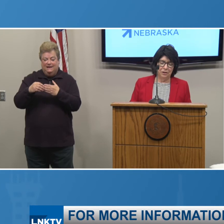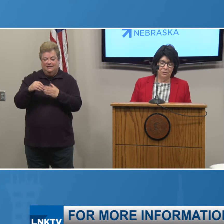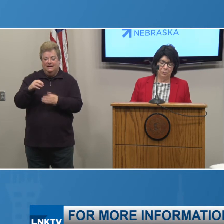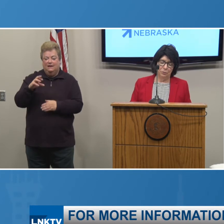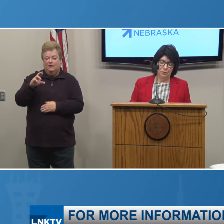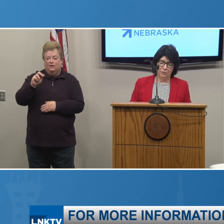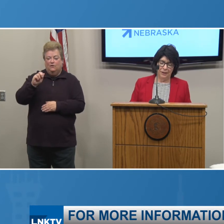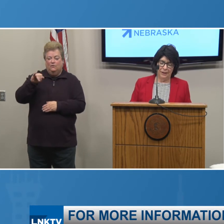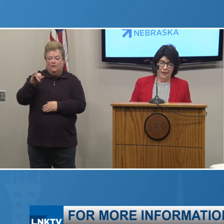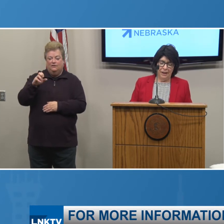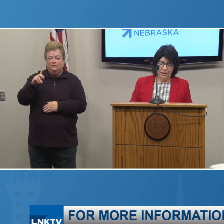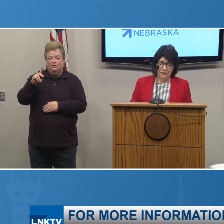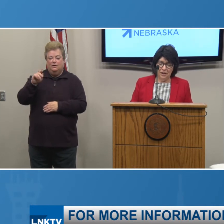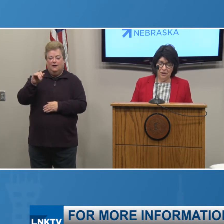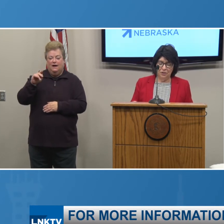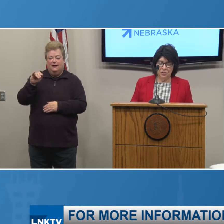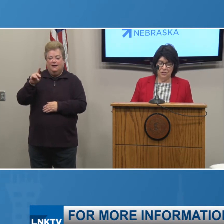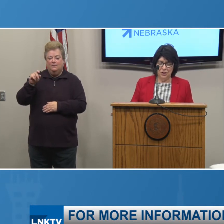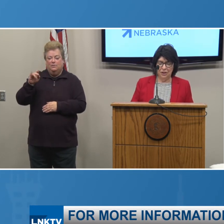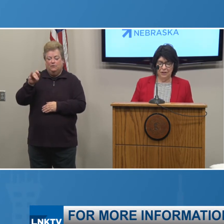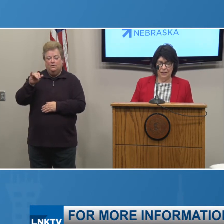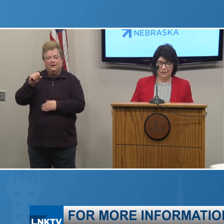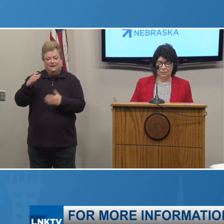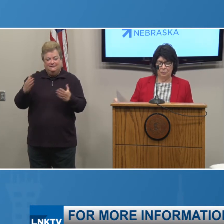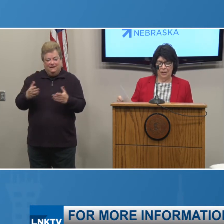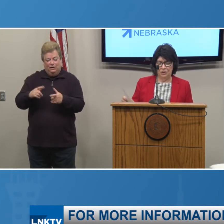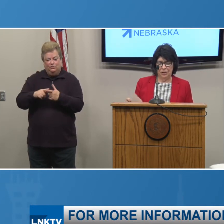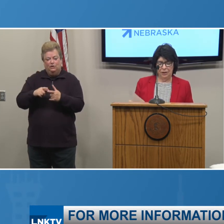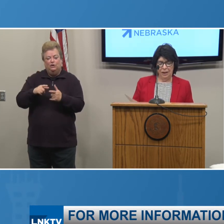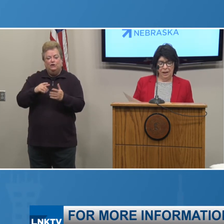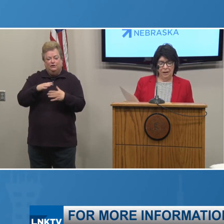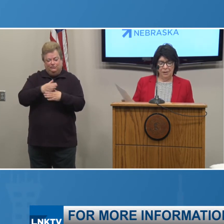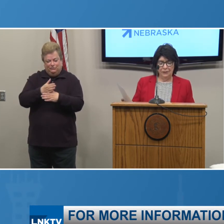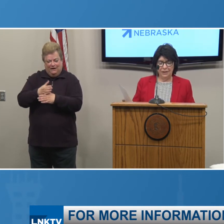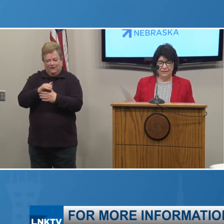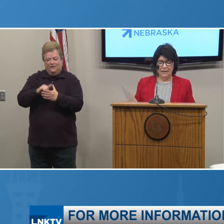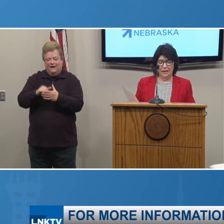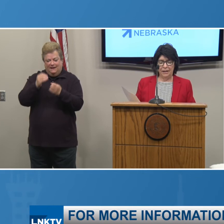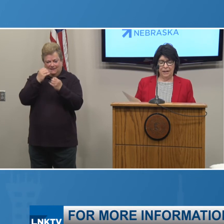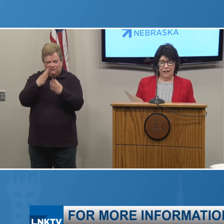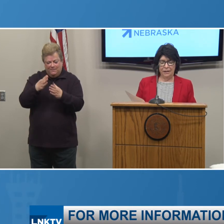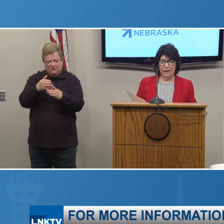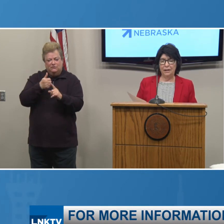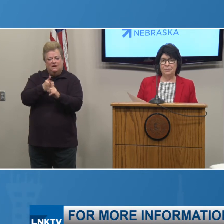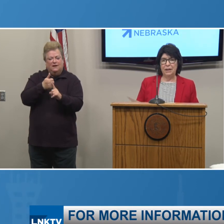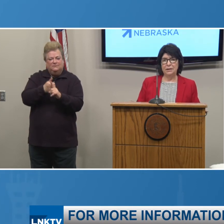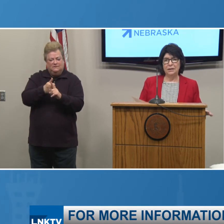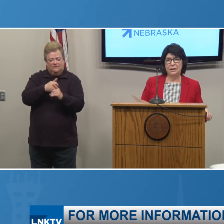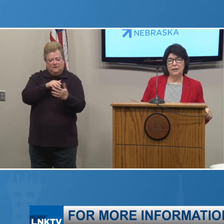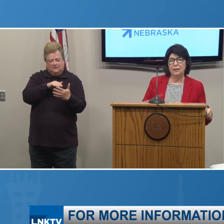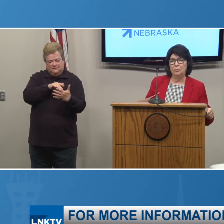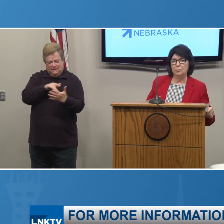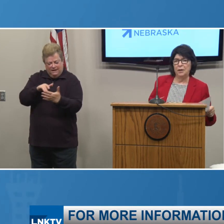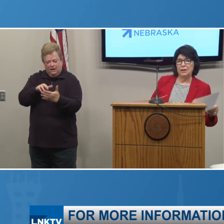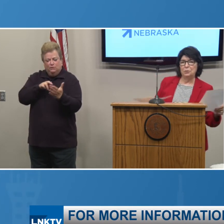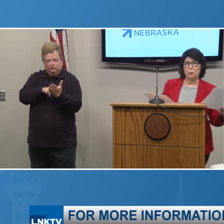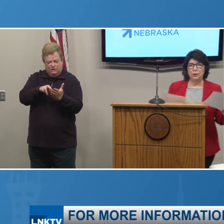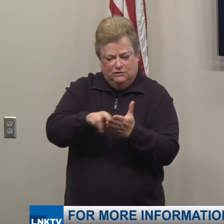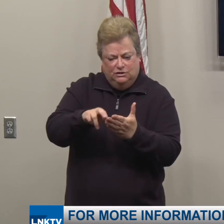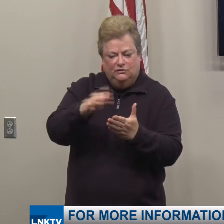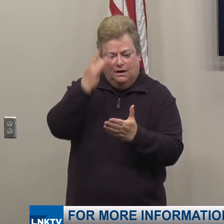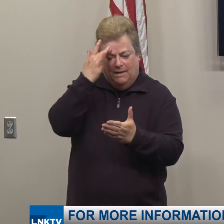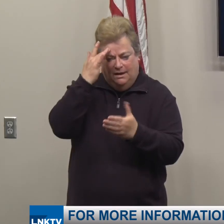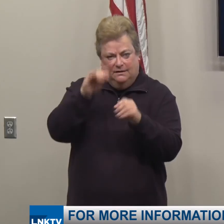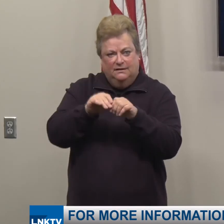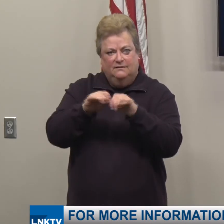Raju Karkapuludi, is here to share that information about this data and the update to the data dashboard.